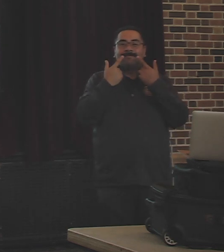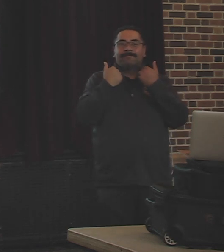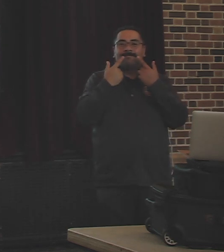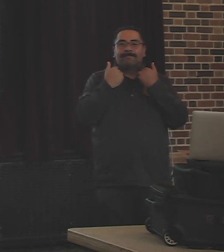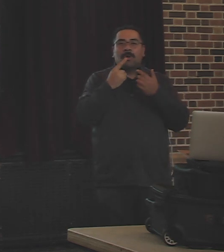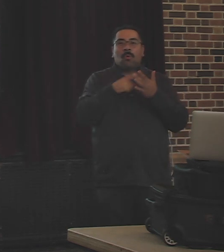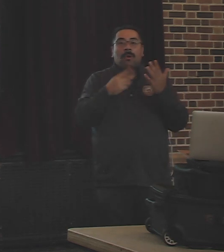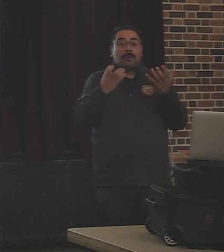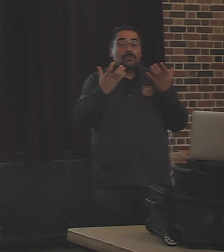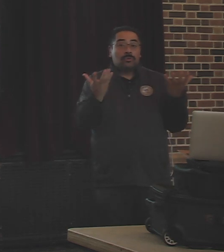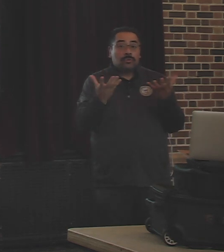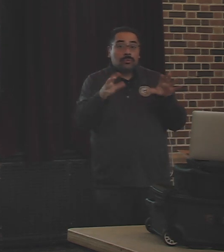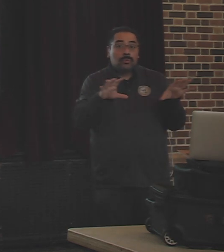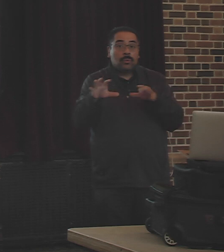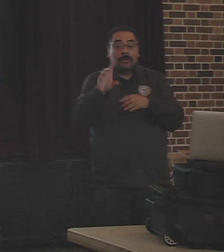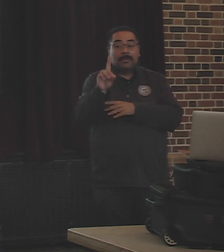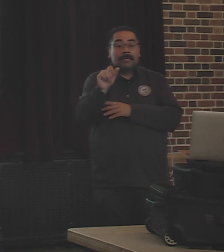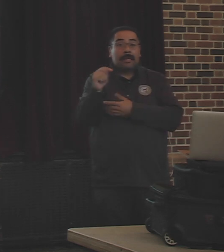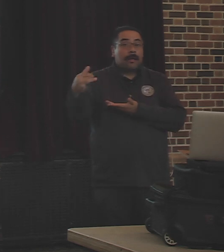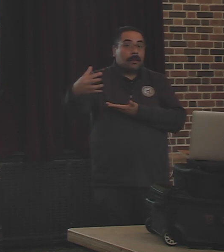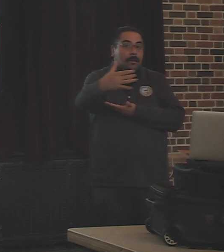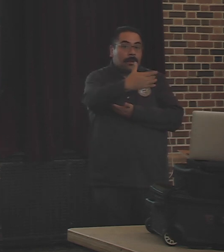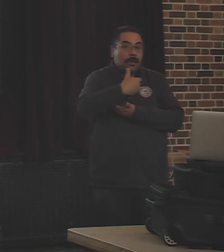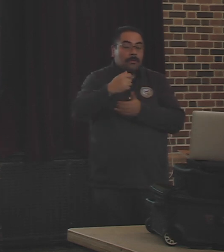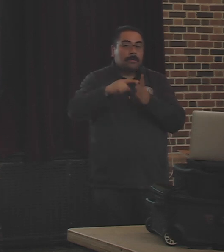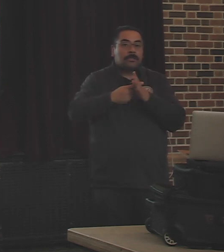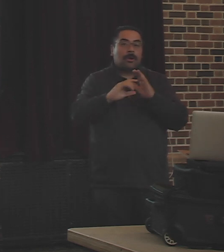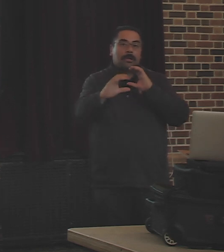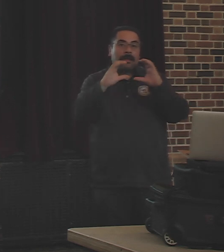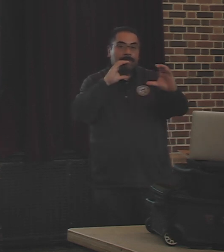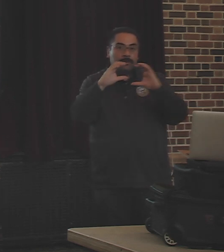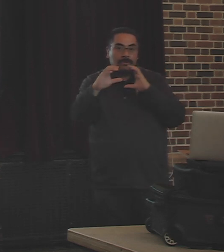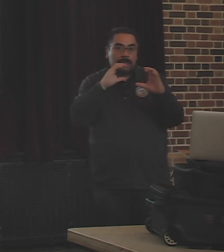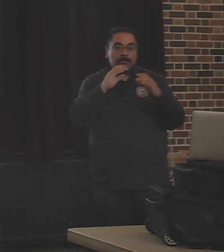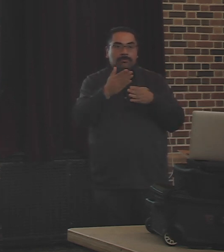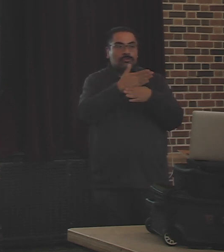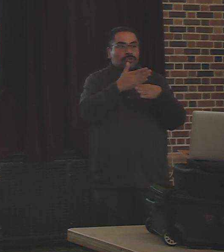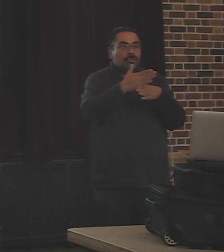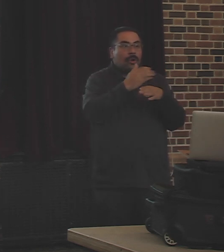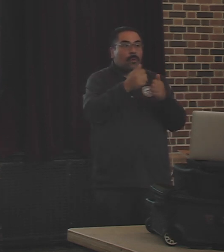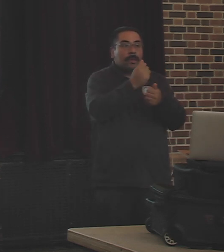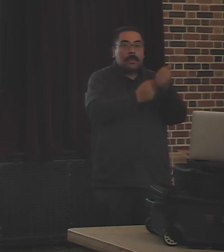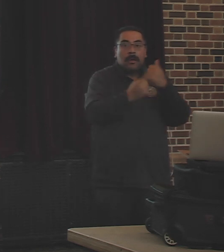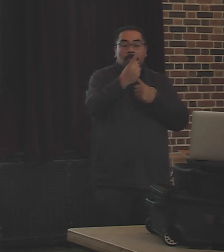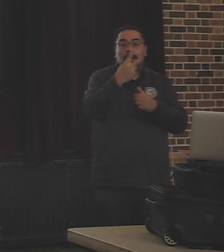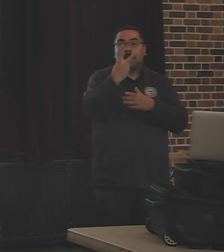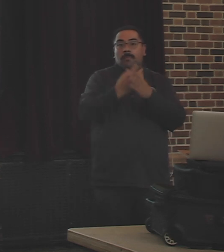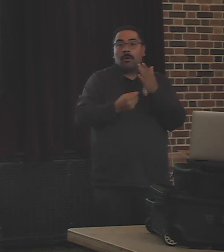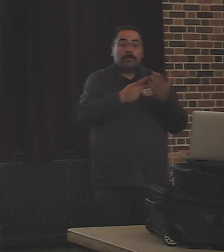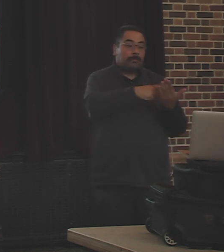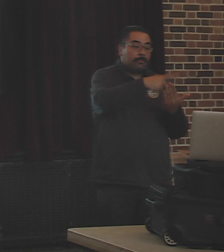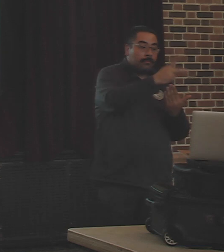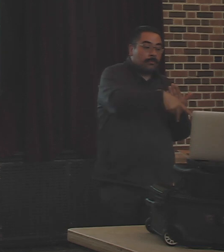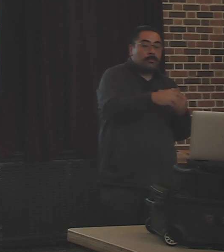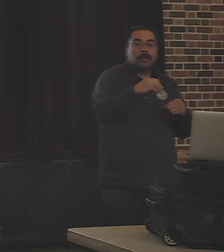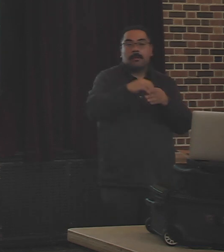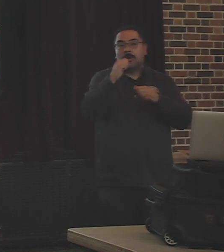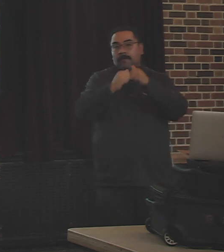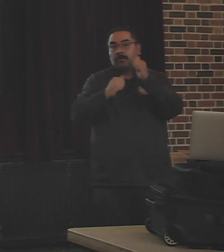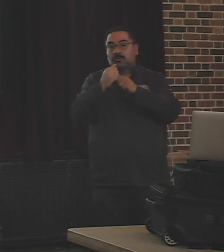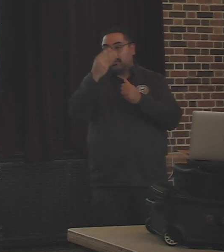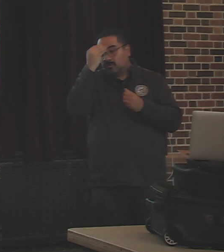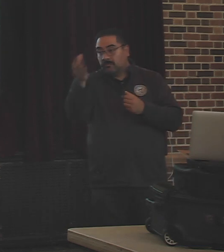what I want to do is get this data and let's start some conversations. Let's get it shared with everyone on both sides, programmatic and